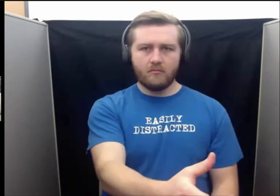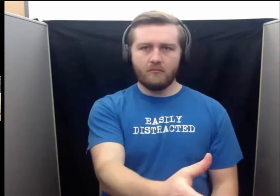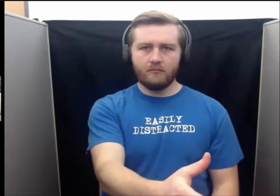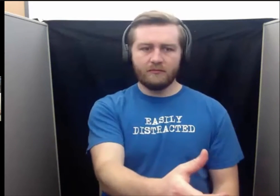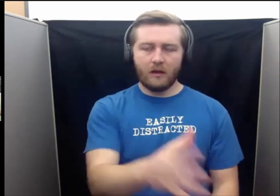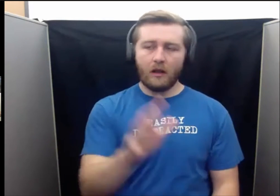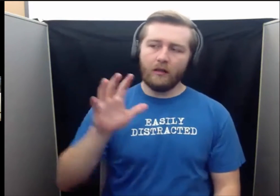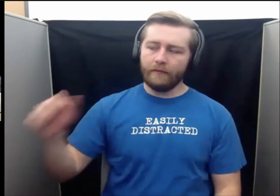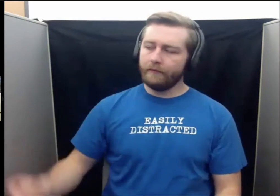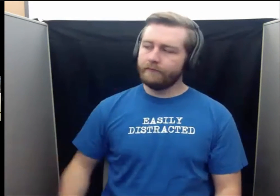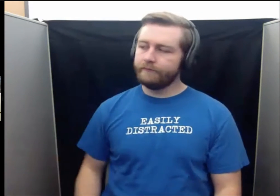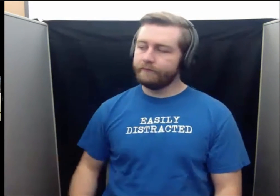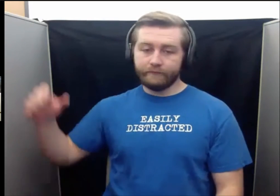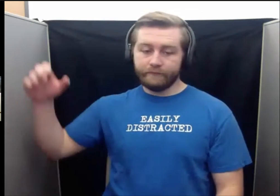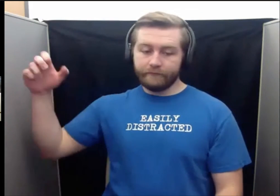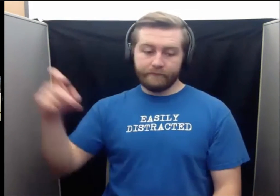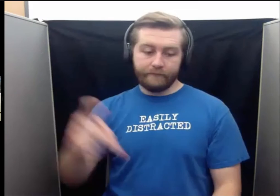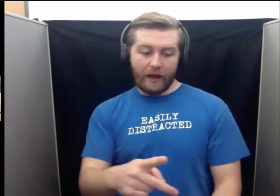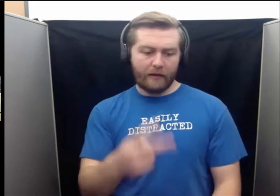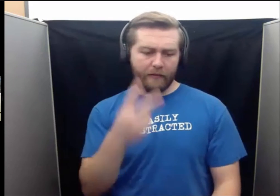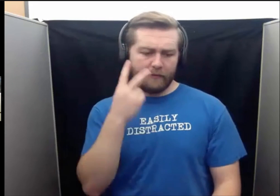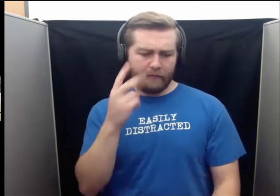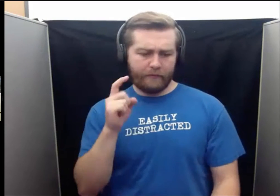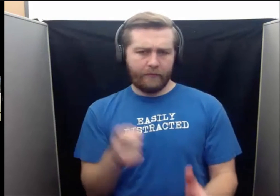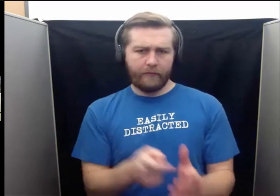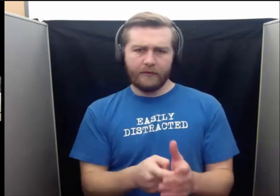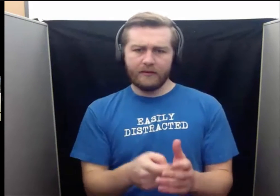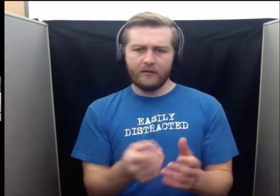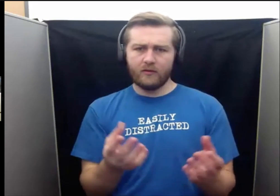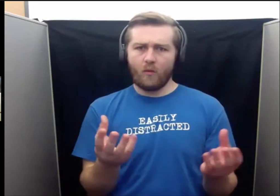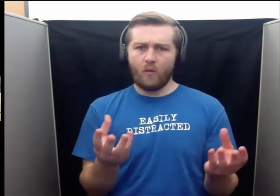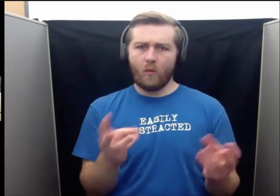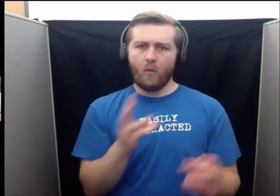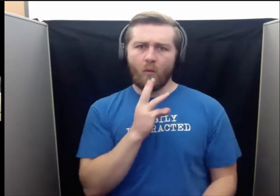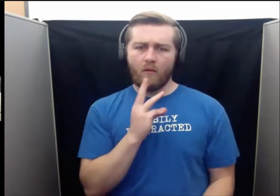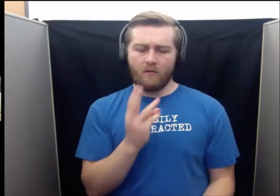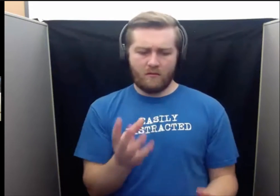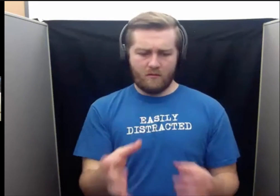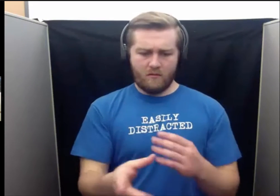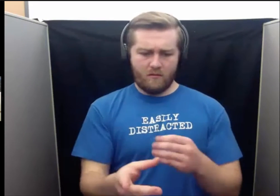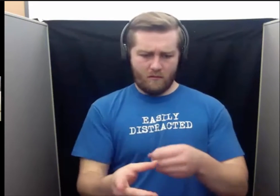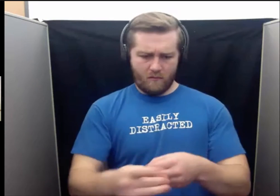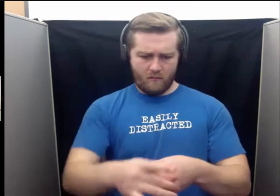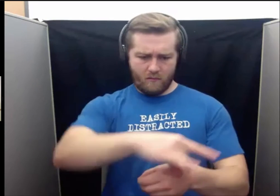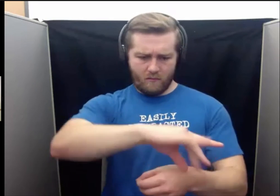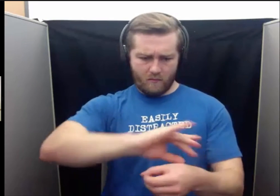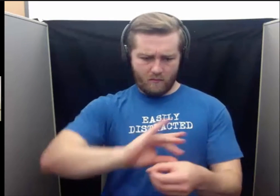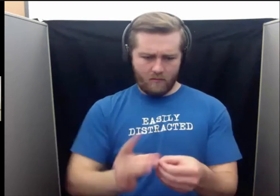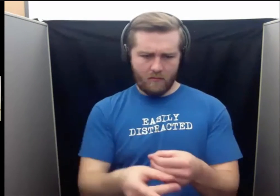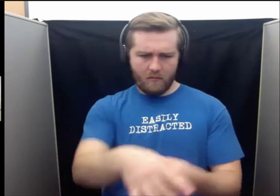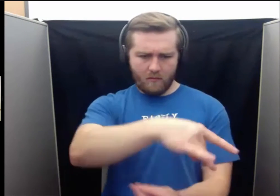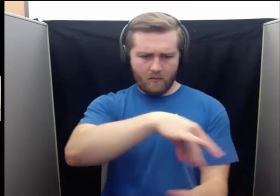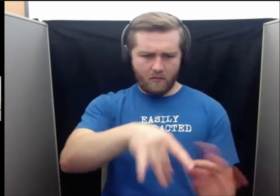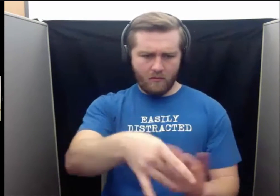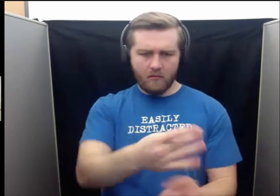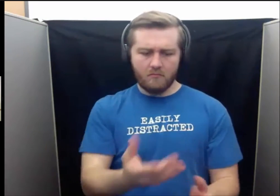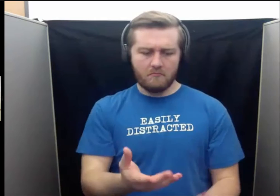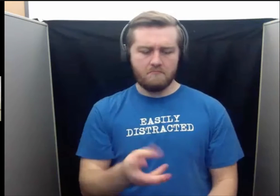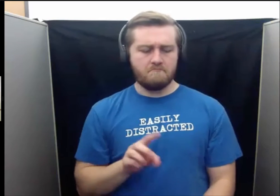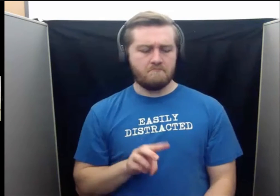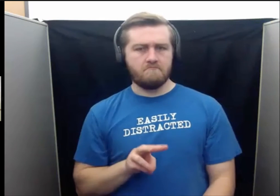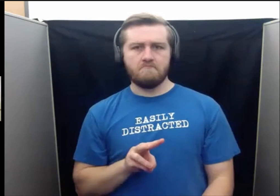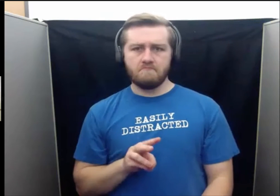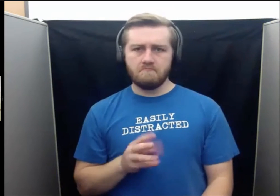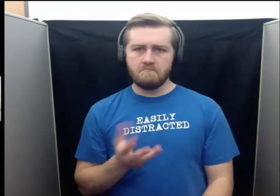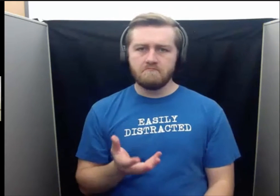back, and then there is moisture all around the outside of it. I did this, we'll do it here in just a little bit. One time I was talking about